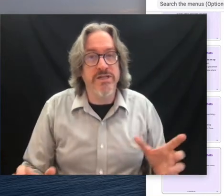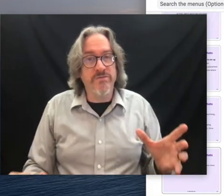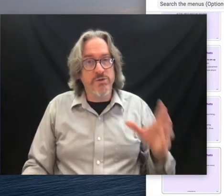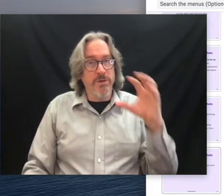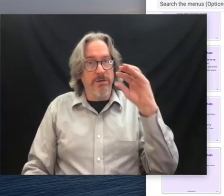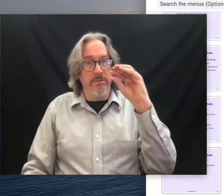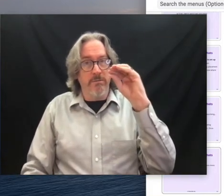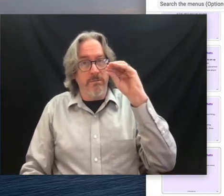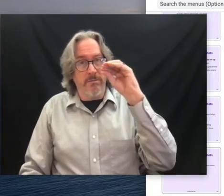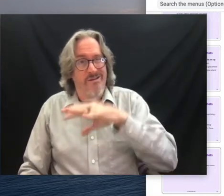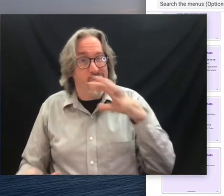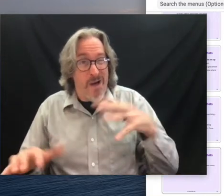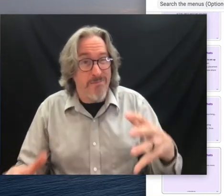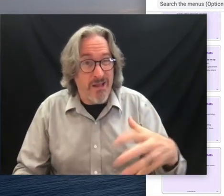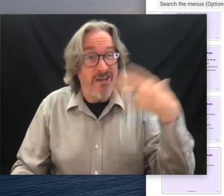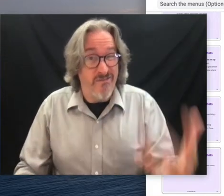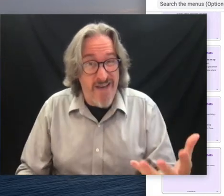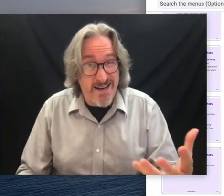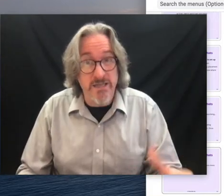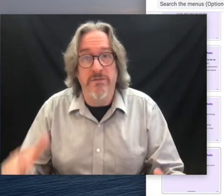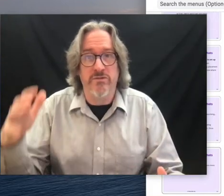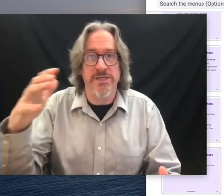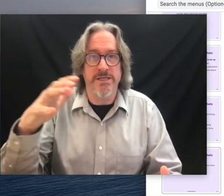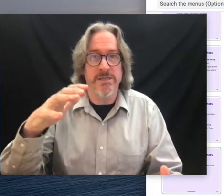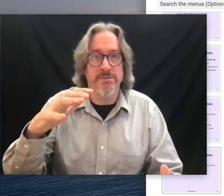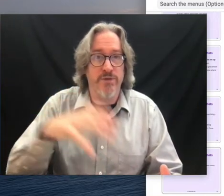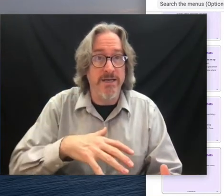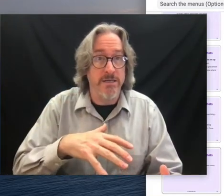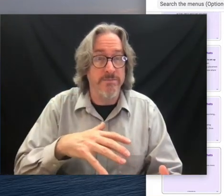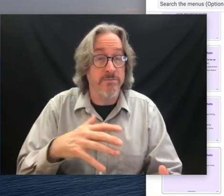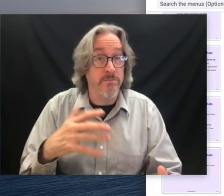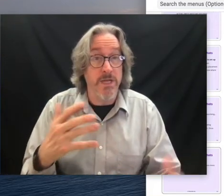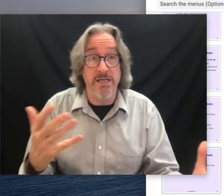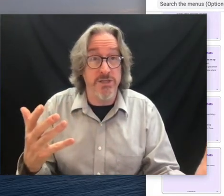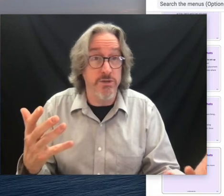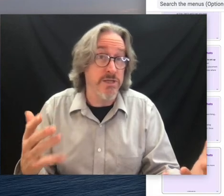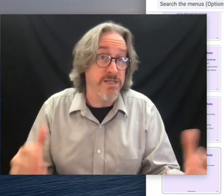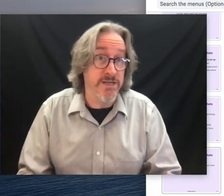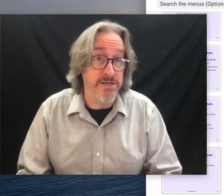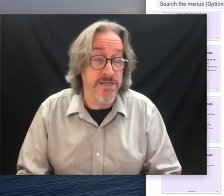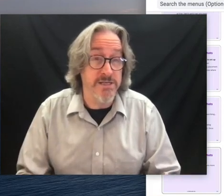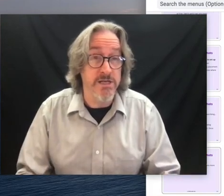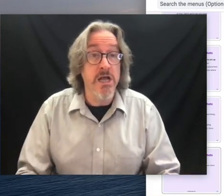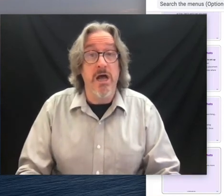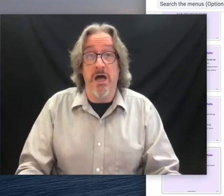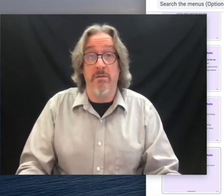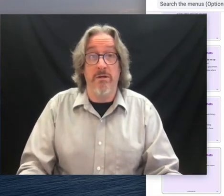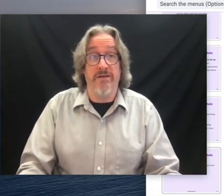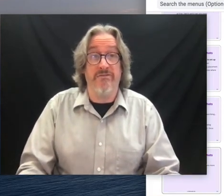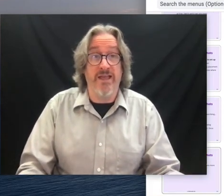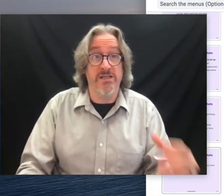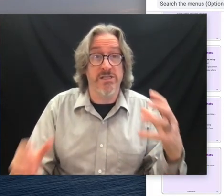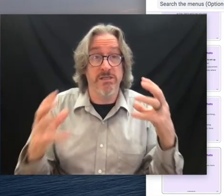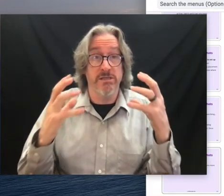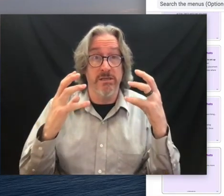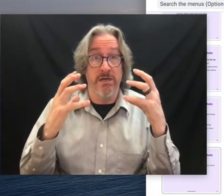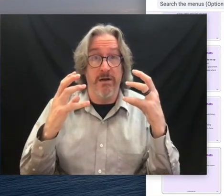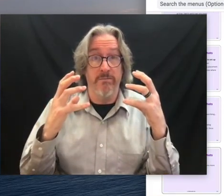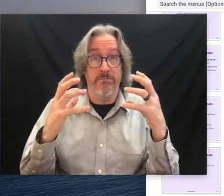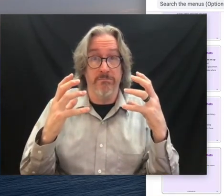So the difference between potbelly, fat, versus pregnant is usually the seriousness. Uh, if